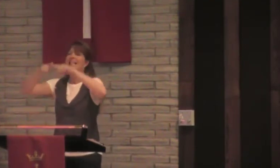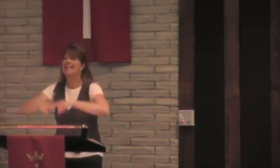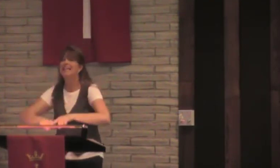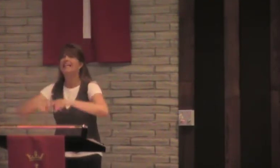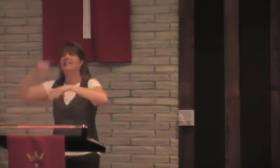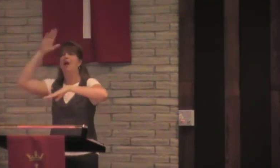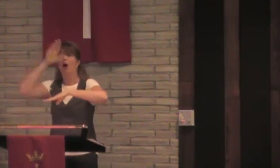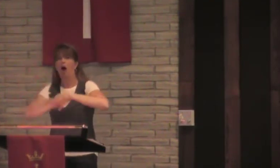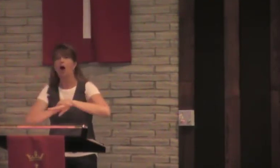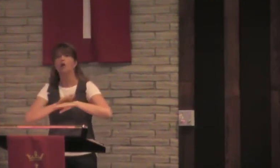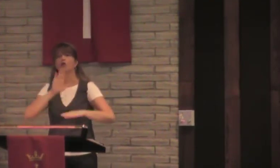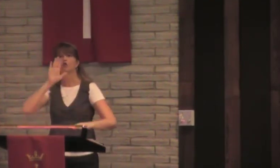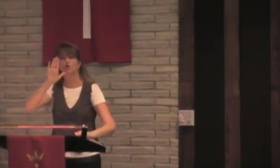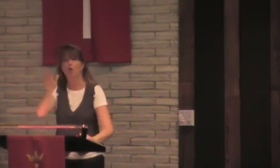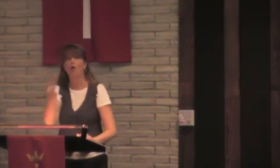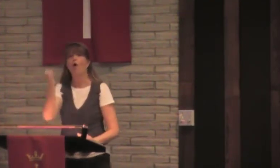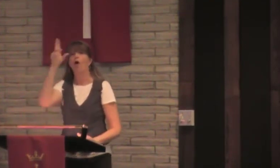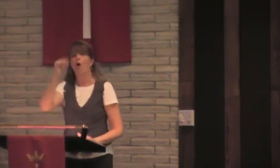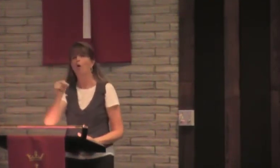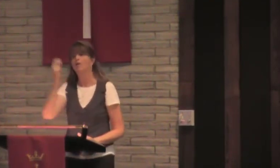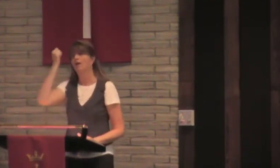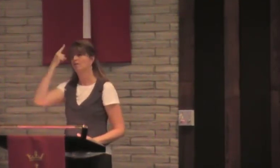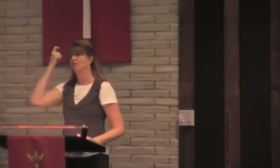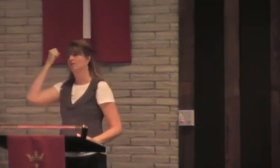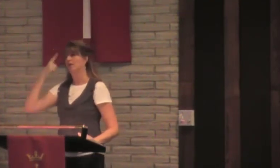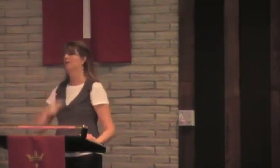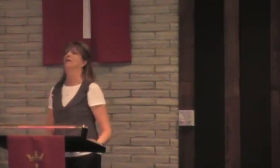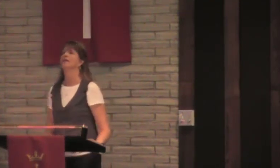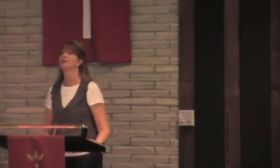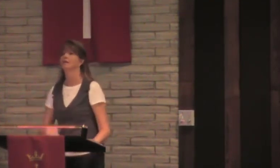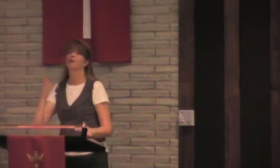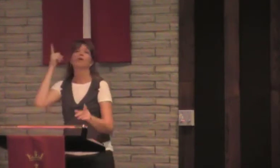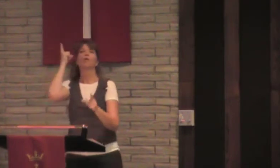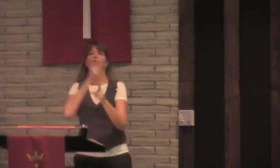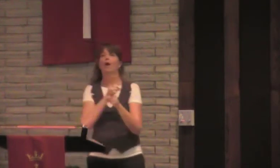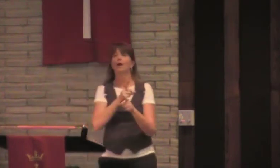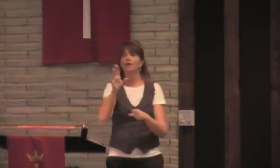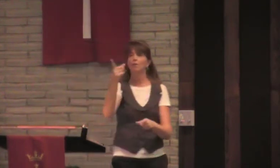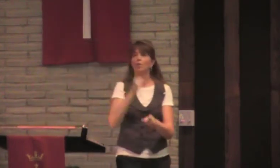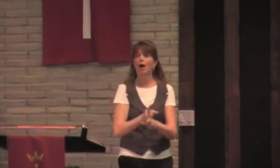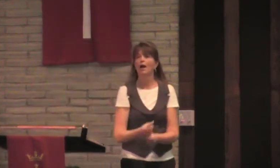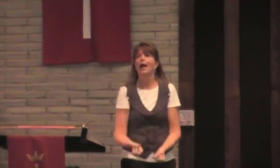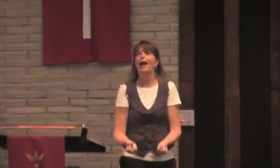and lean not on your own understanding.